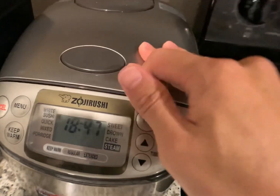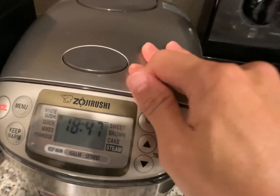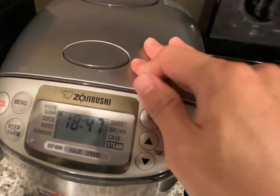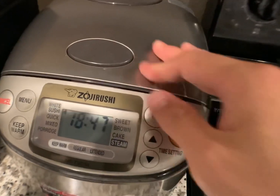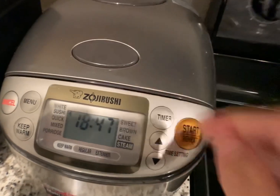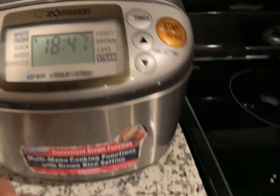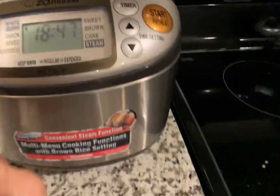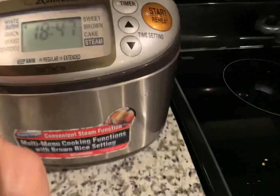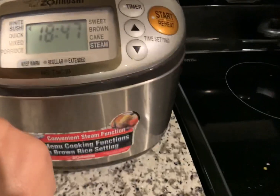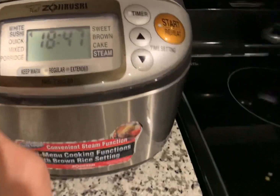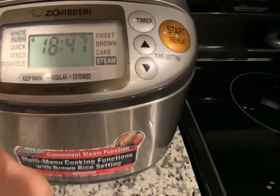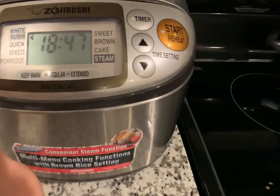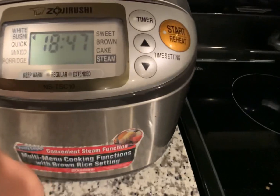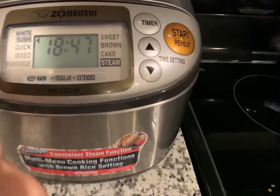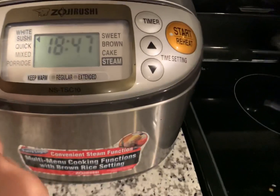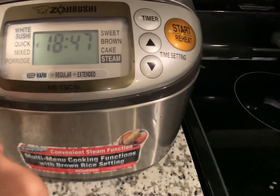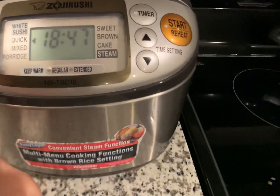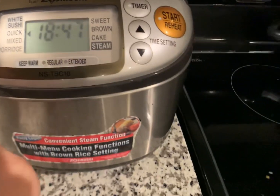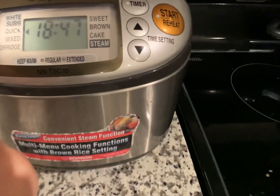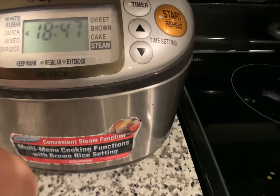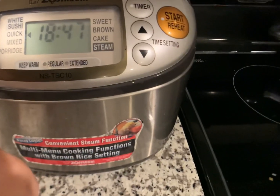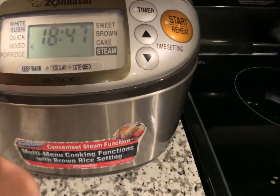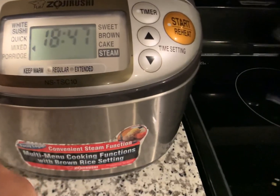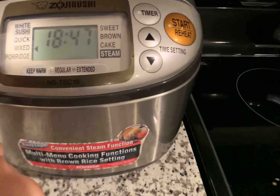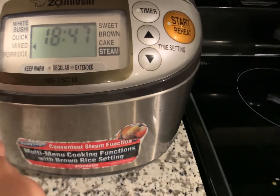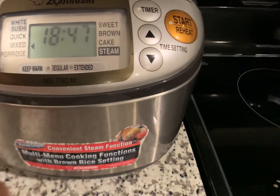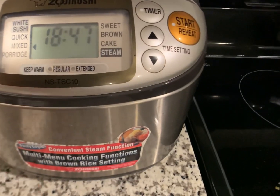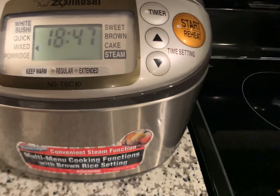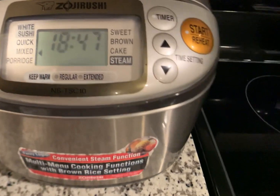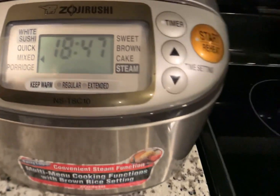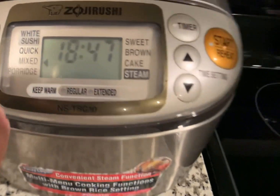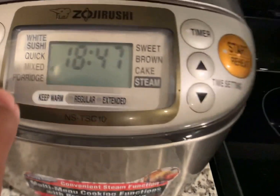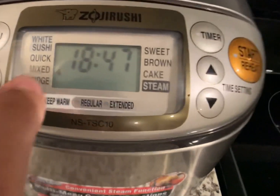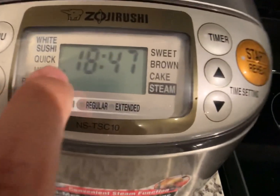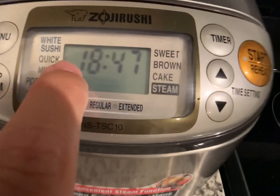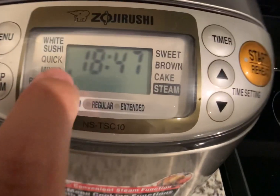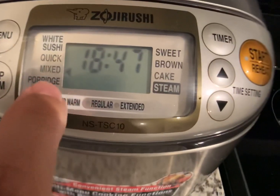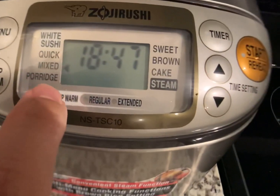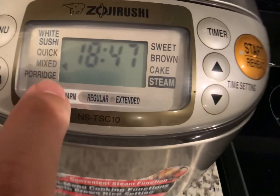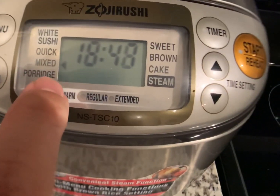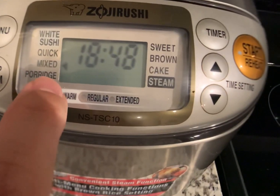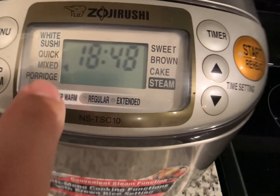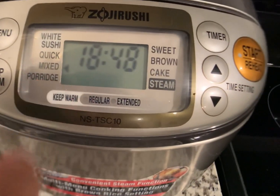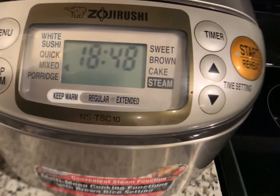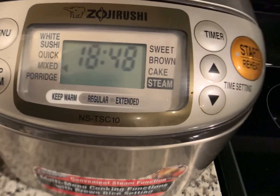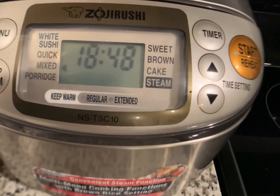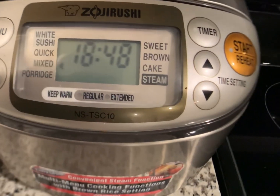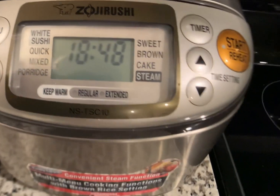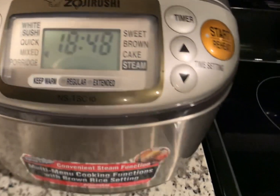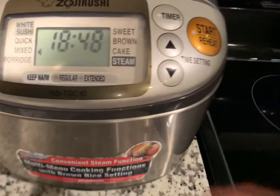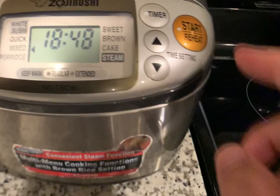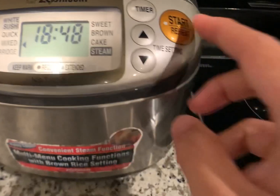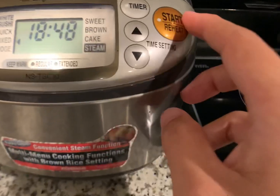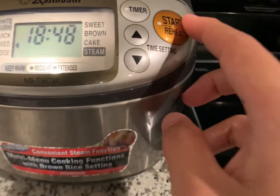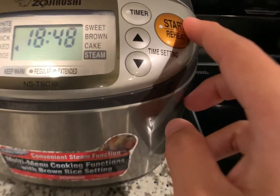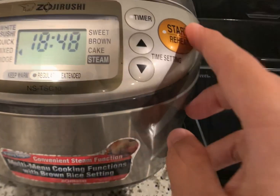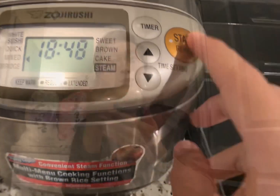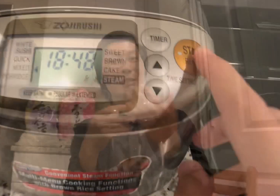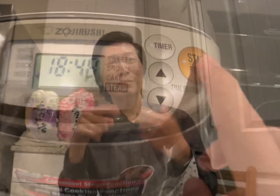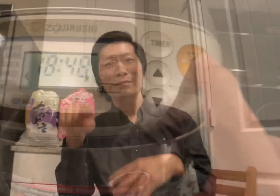and put it into the rice cooker and select the option for mixed rice and hit start.